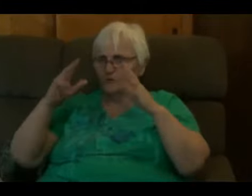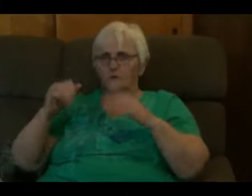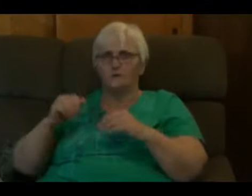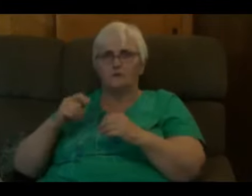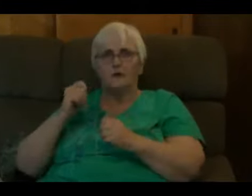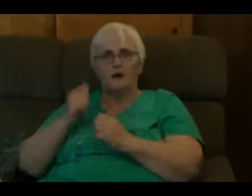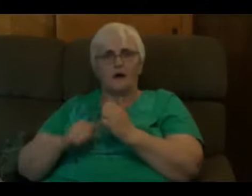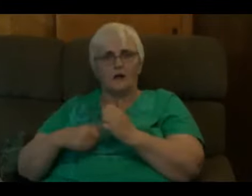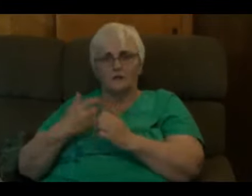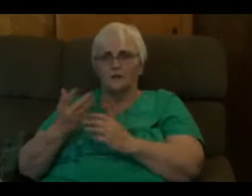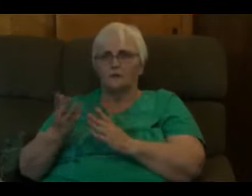everyone else.